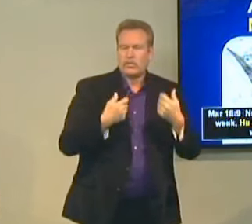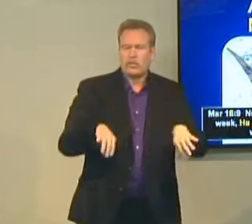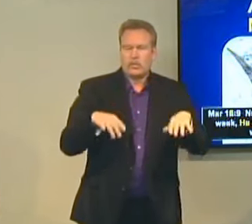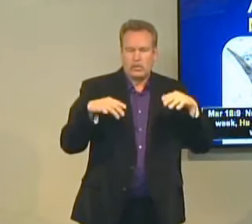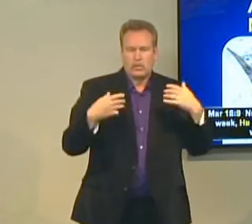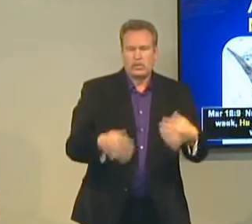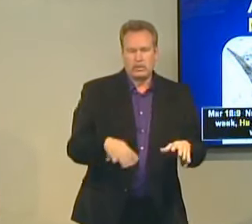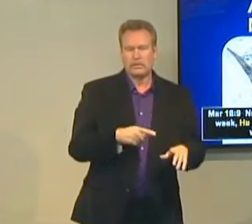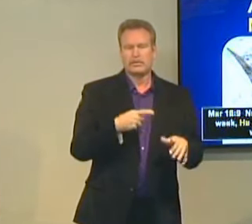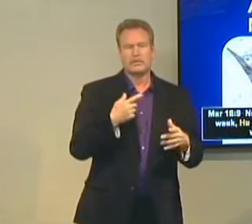greatly.